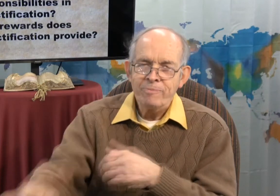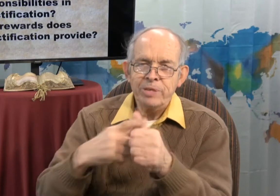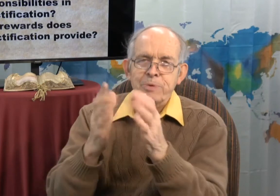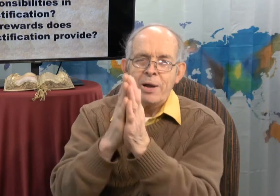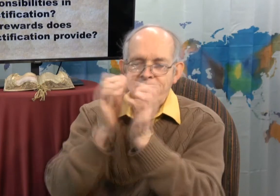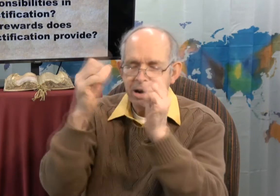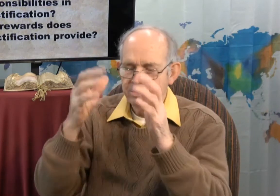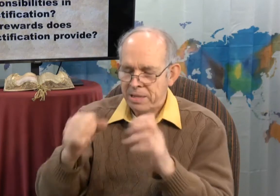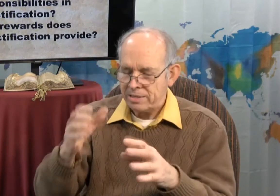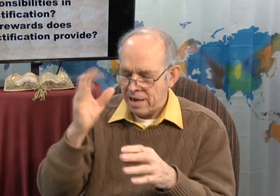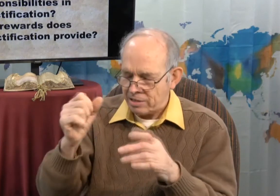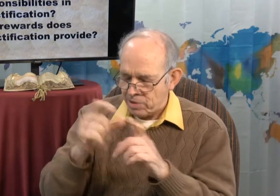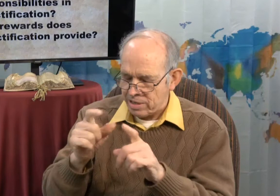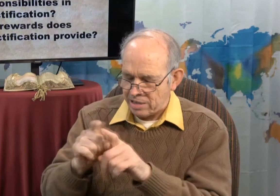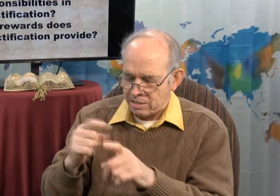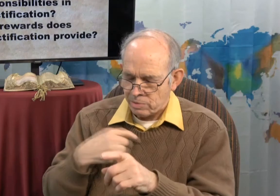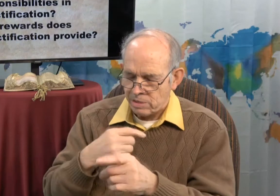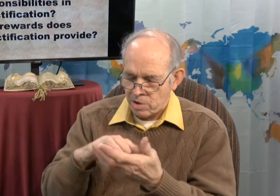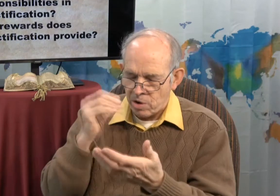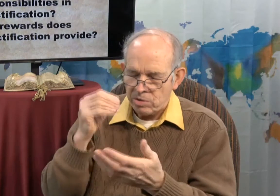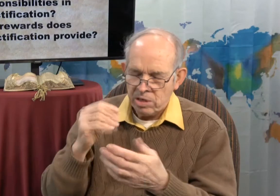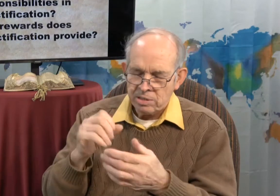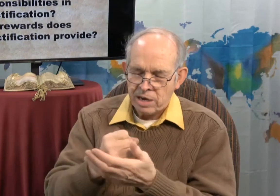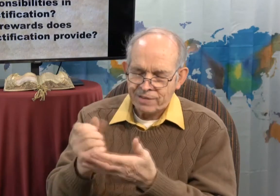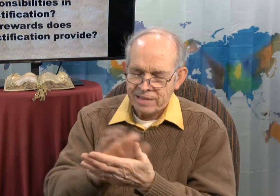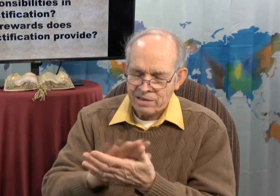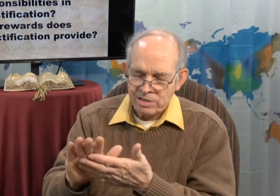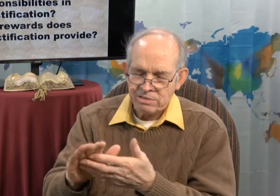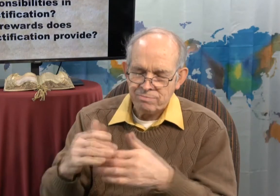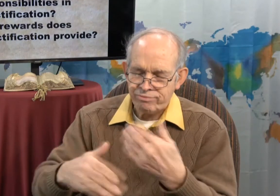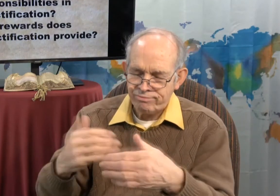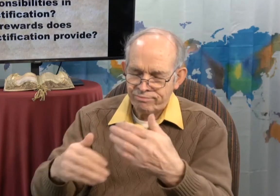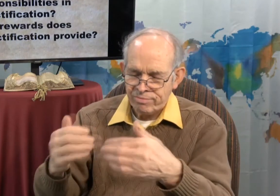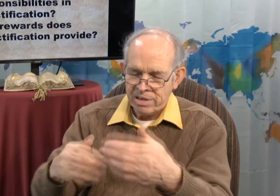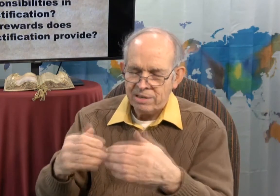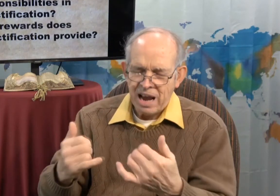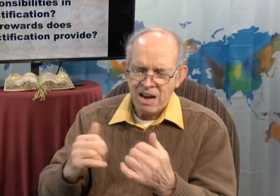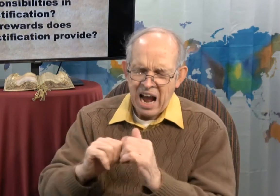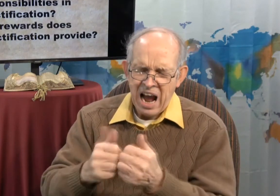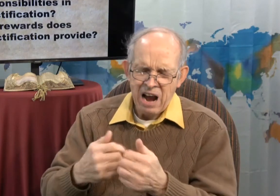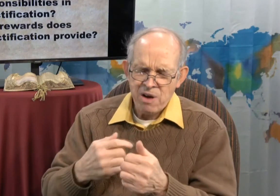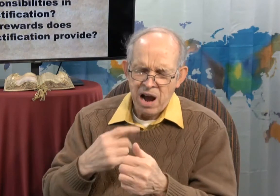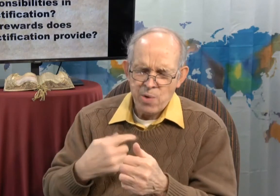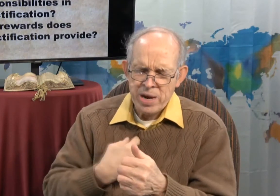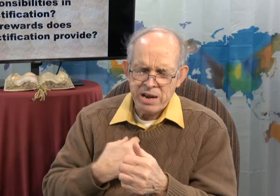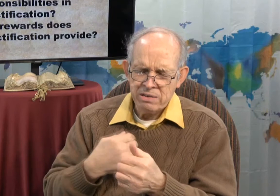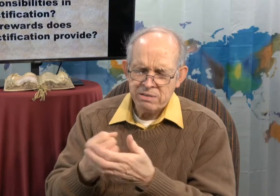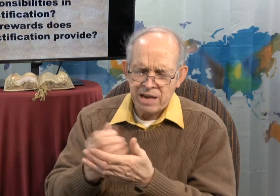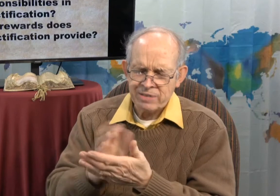But by the podcast, we're asking, we learn sanctification. Now, how are we